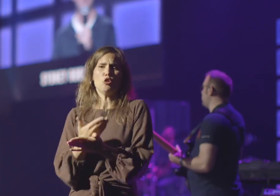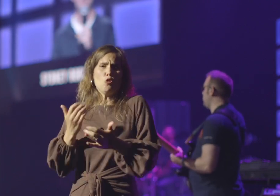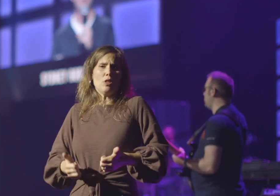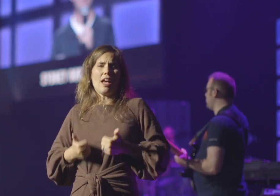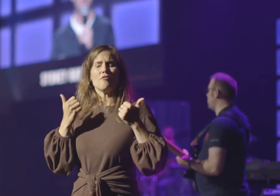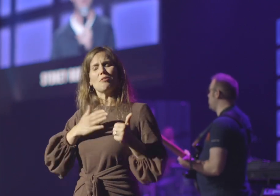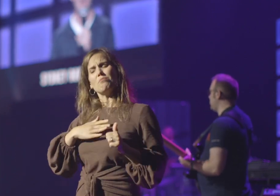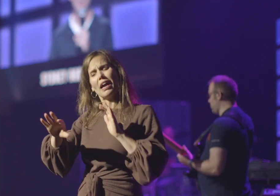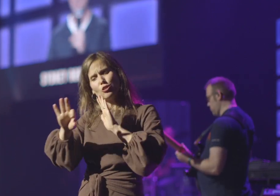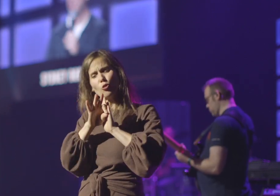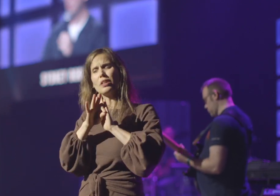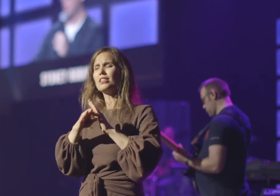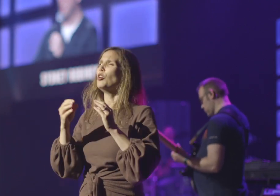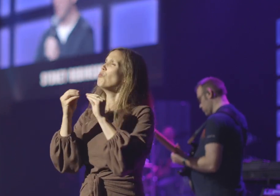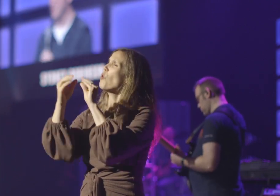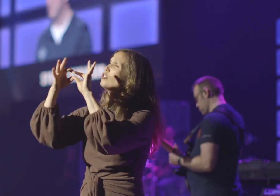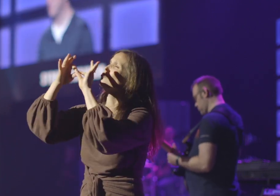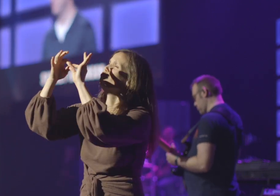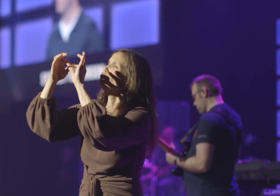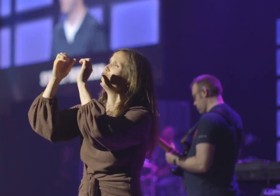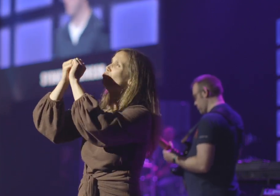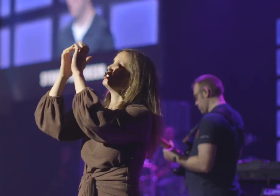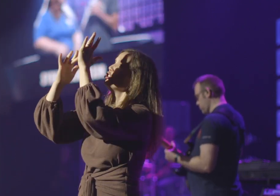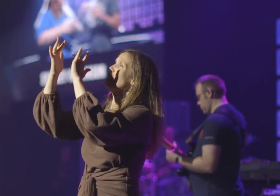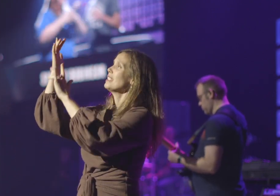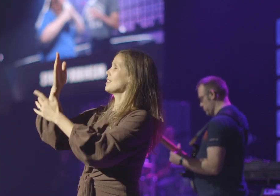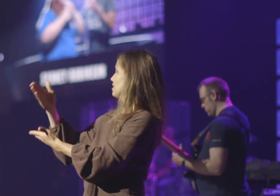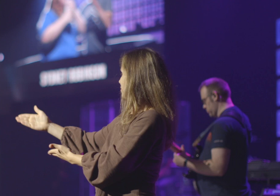my relationship with God. Look over here.